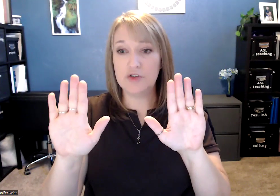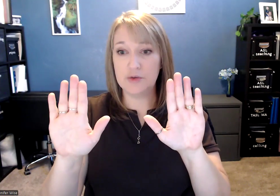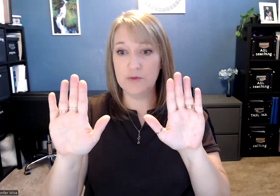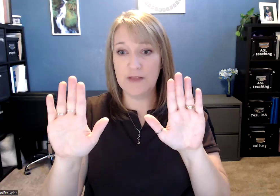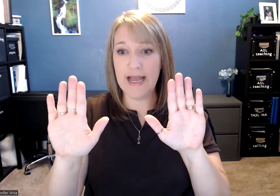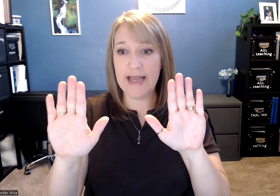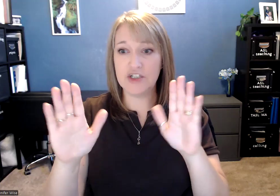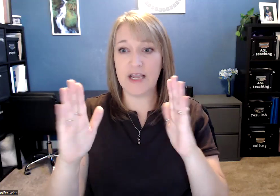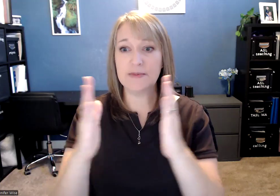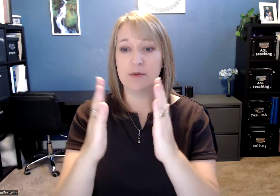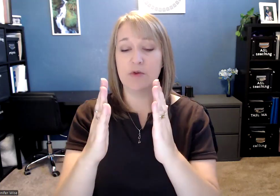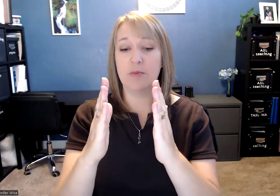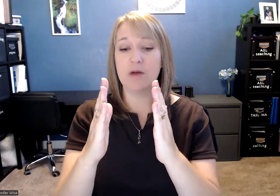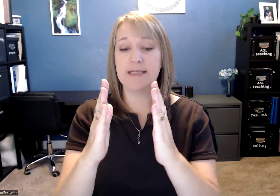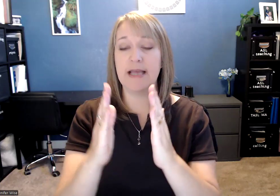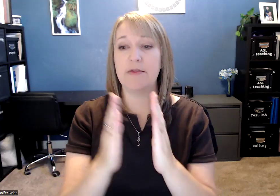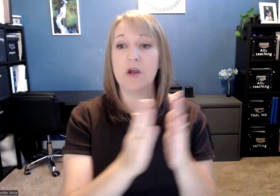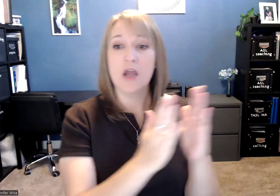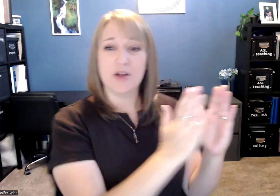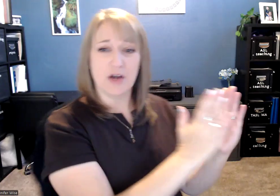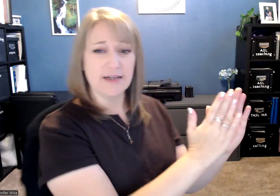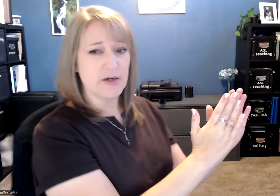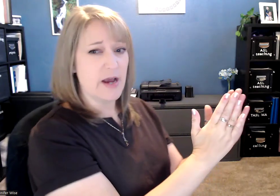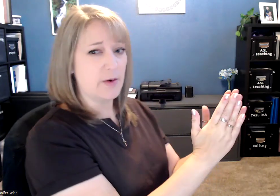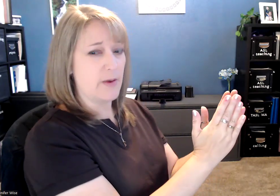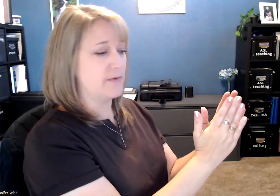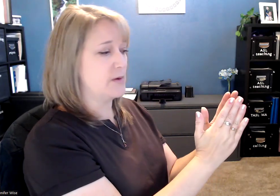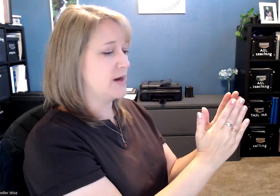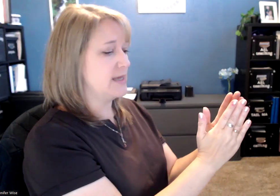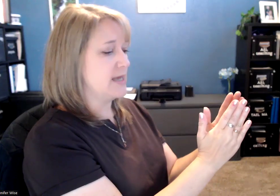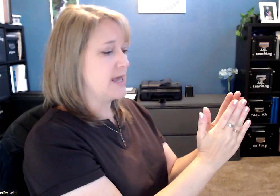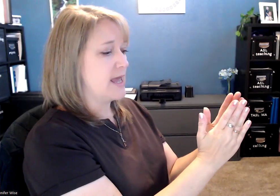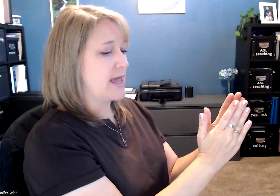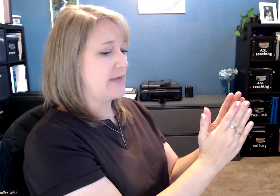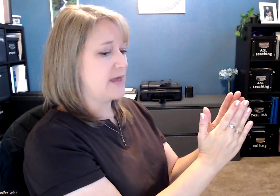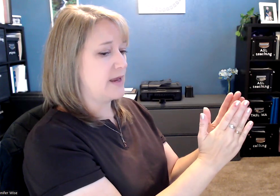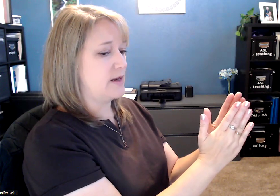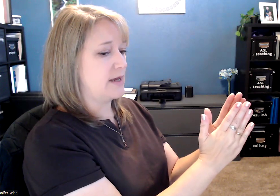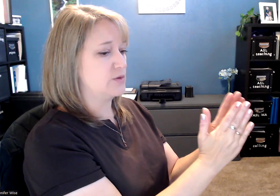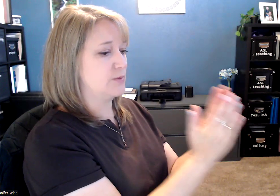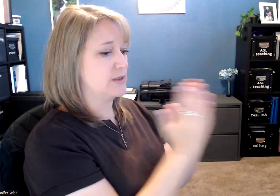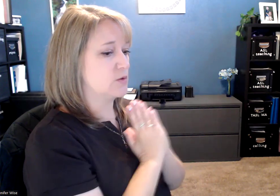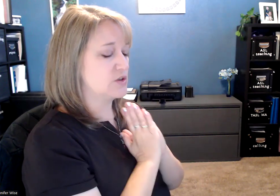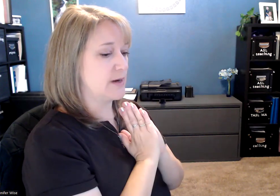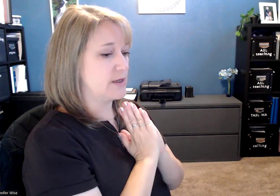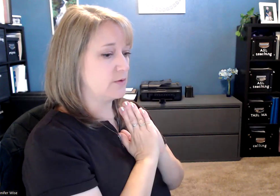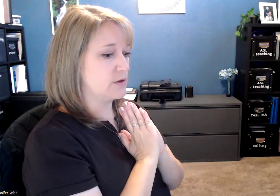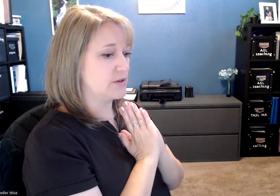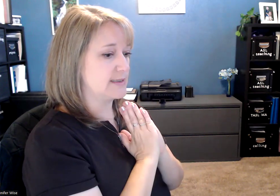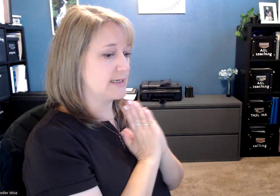two flat hand shapes with your palms together, and you kind of start out away from your body. And then as you bring it towards your body, you close your hands